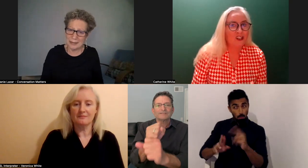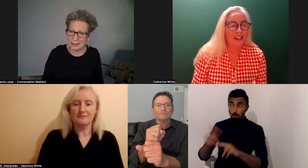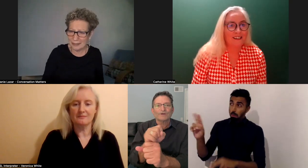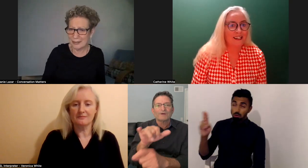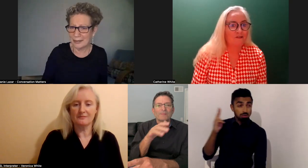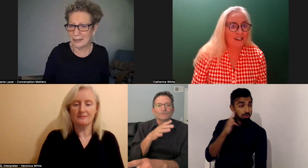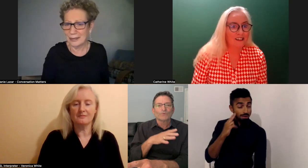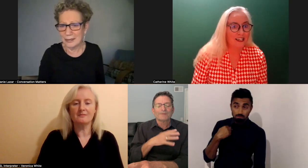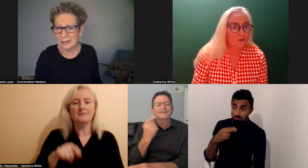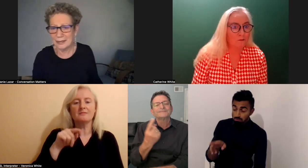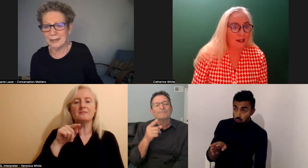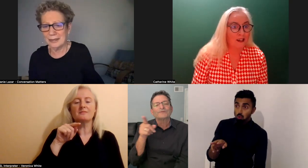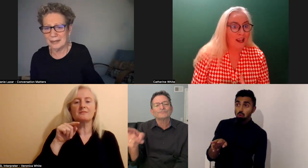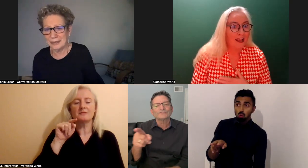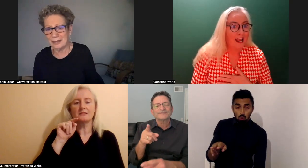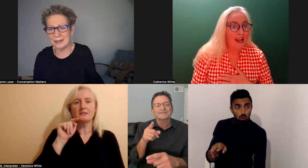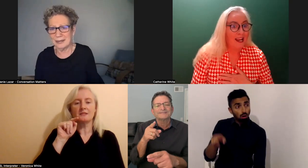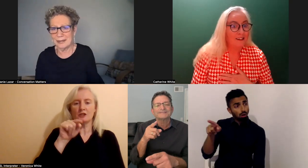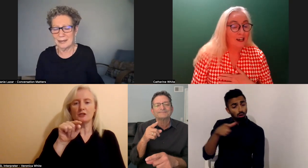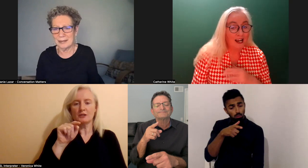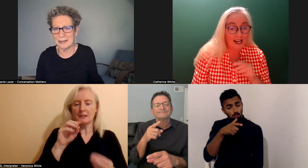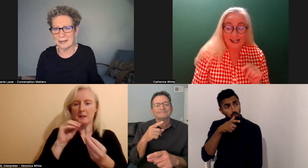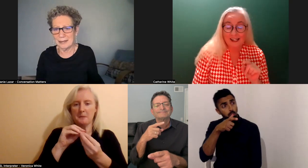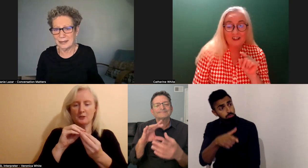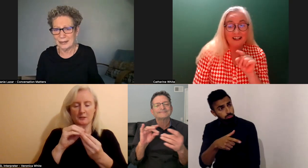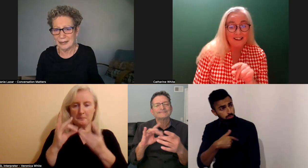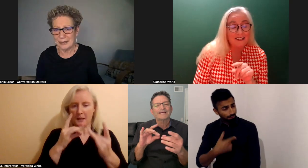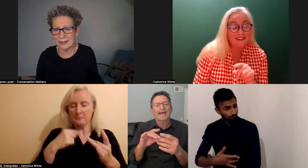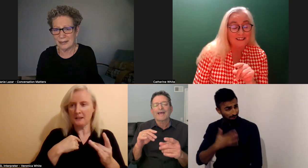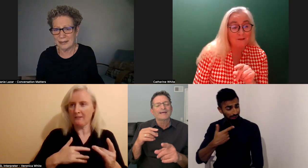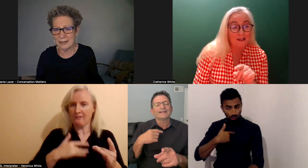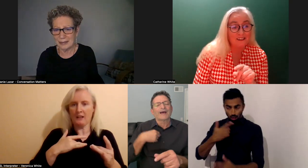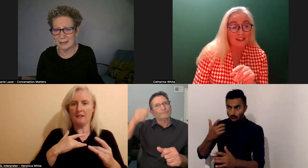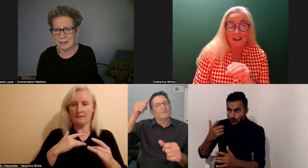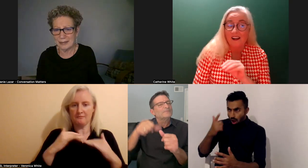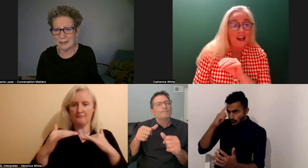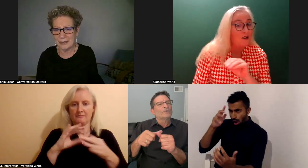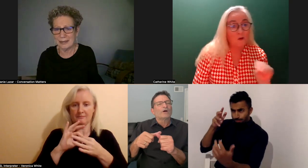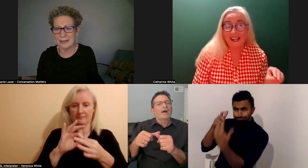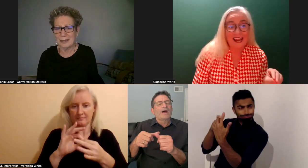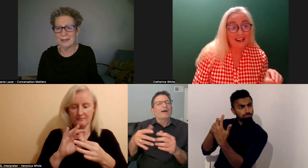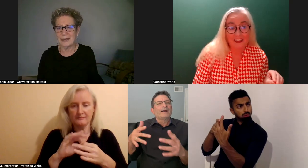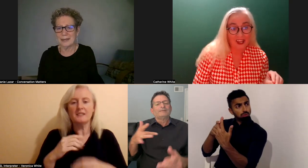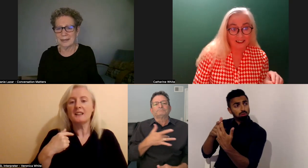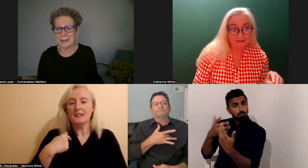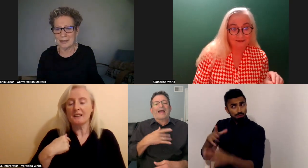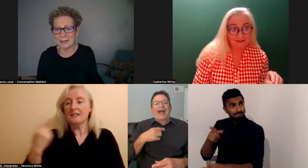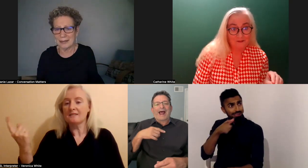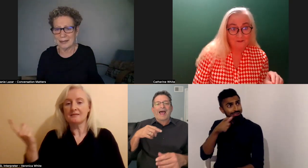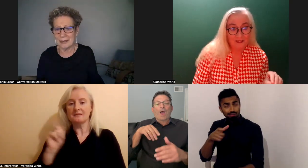something that she had said resonated with me. And I had actually gone into that meeting not knowing